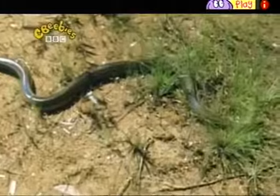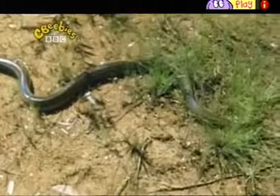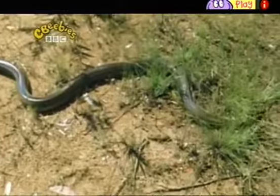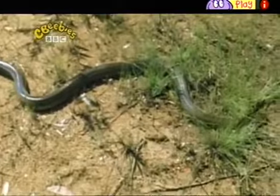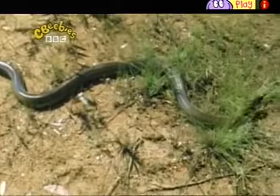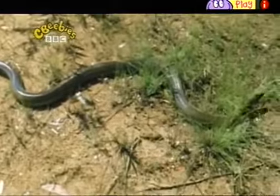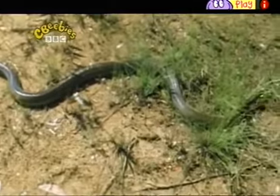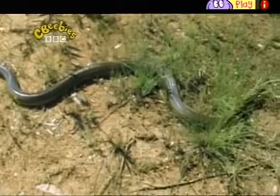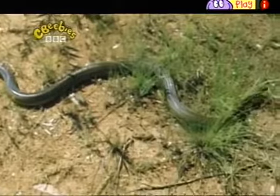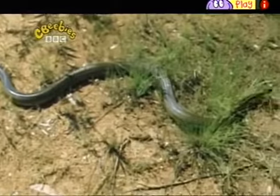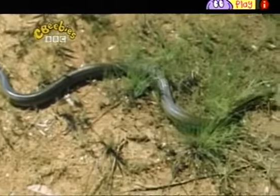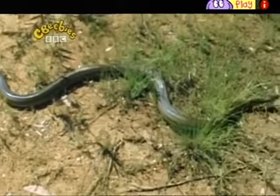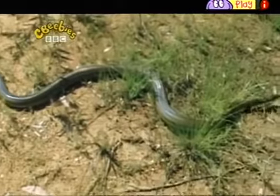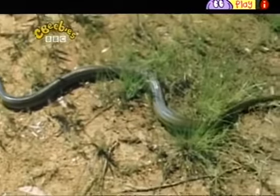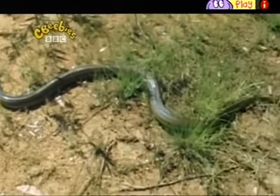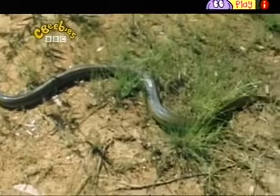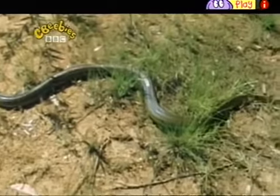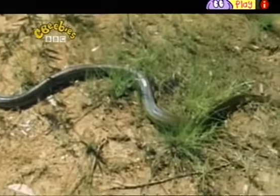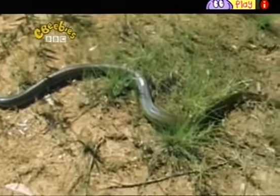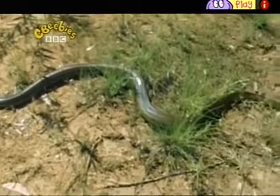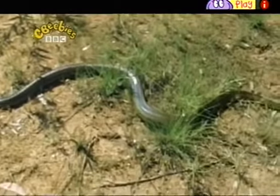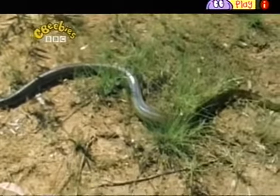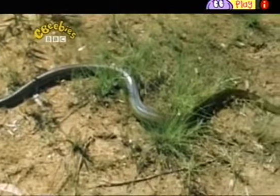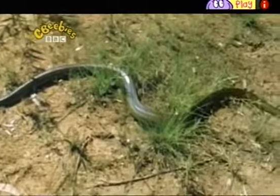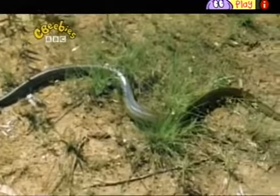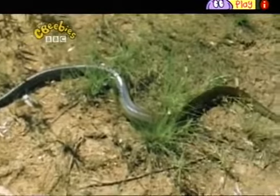This is a snake. It goes...